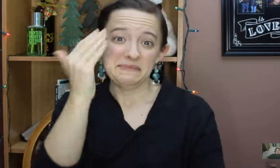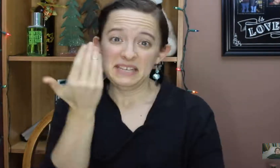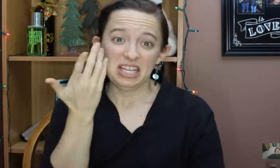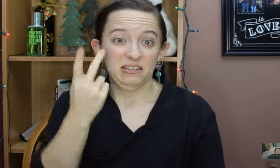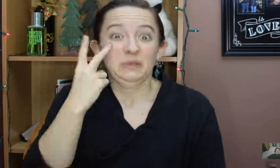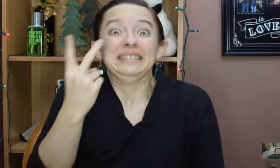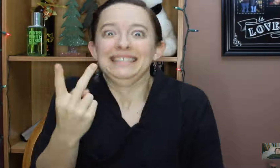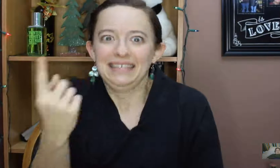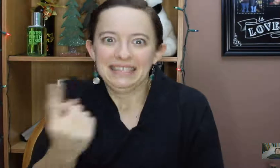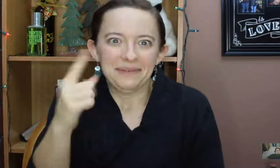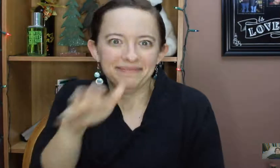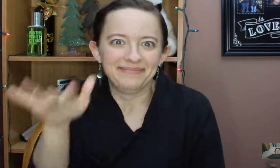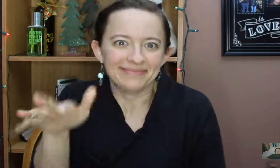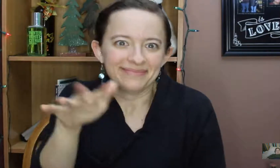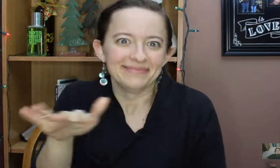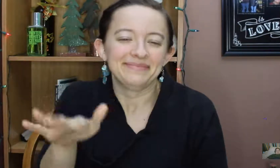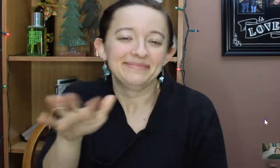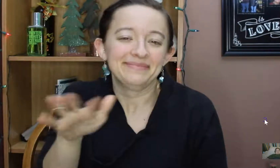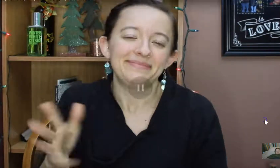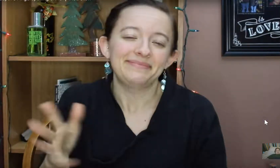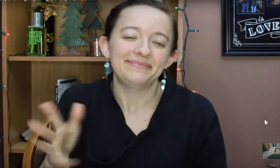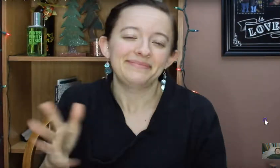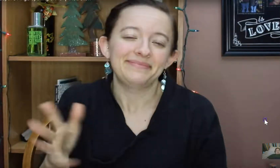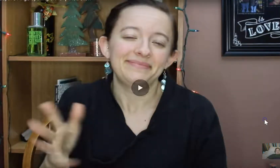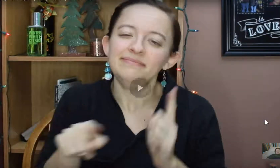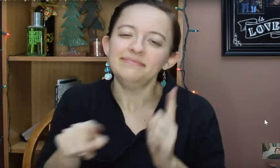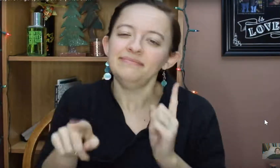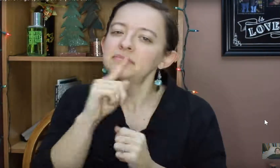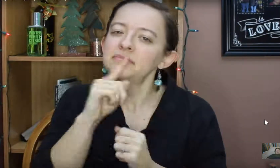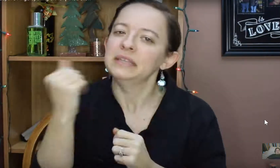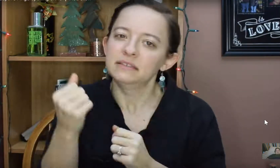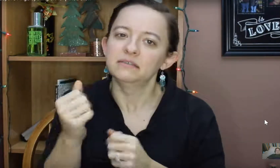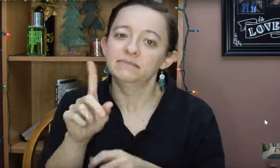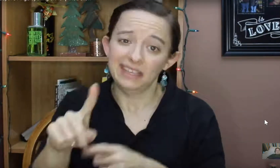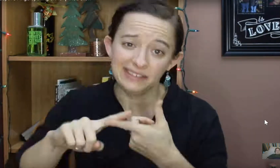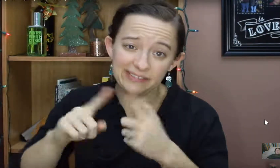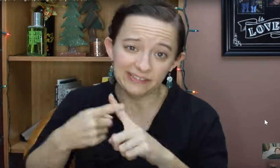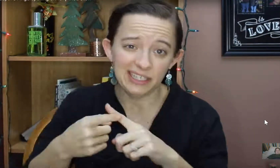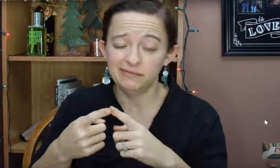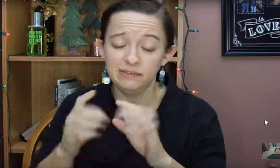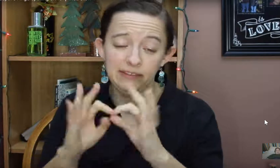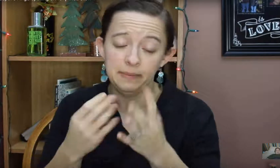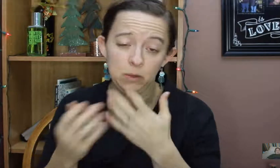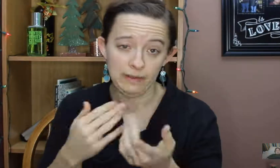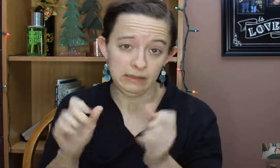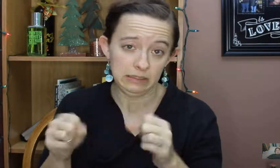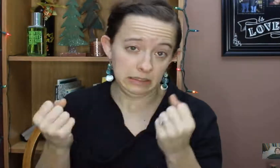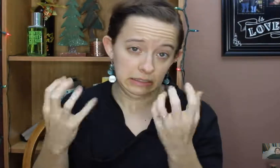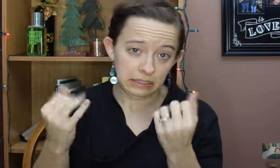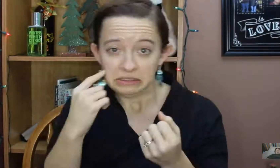out, then maybe see it and try to have somebody fingerspell it again. But the best thing is finding a friend or